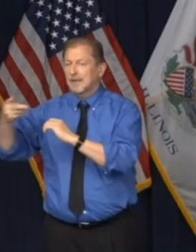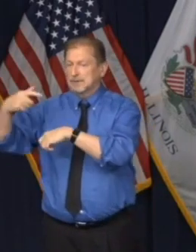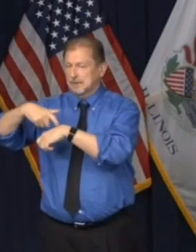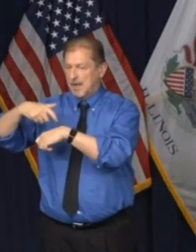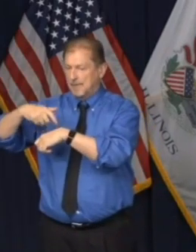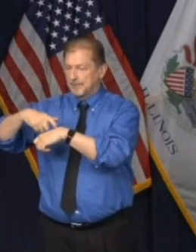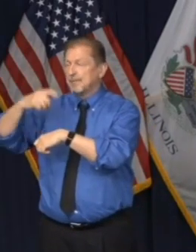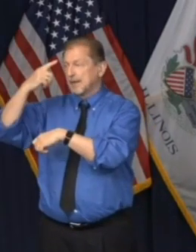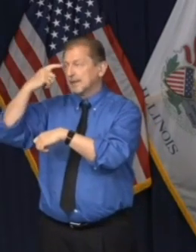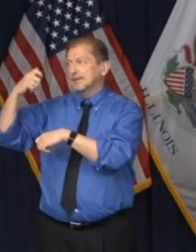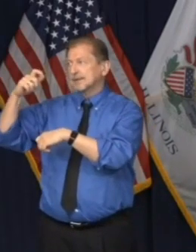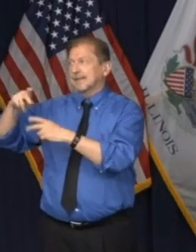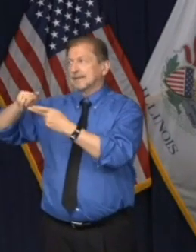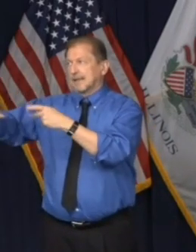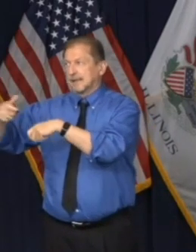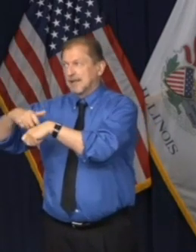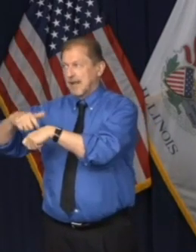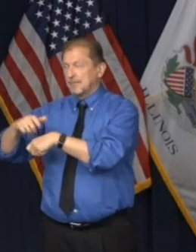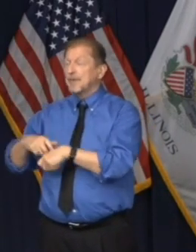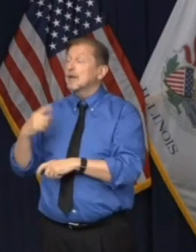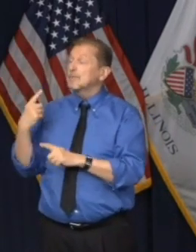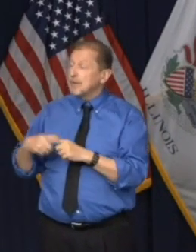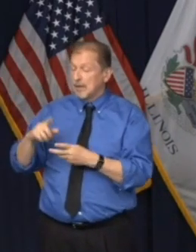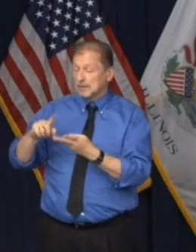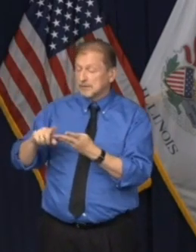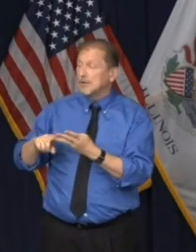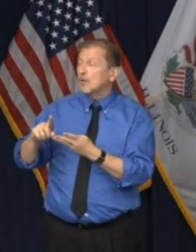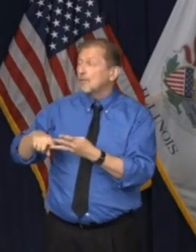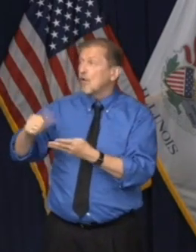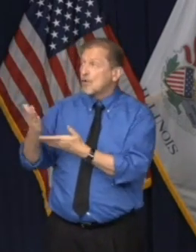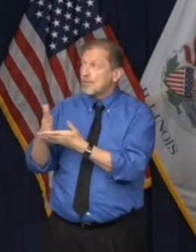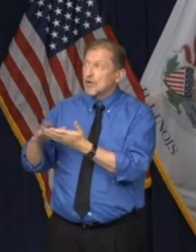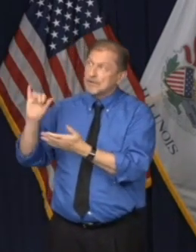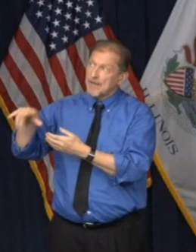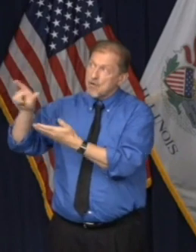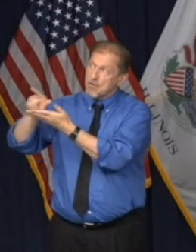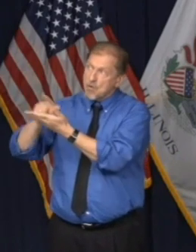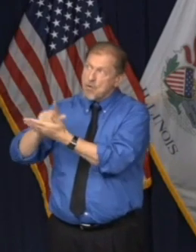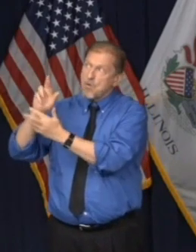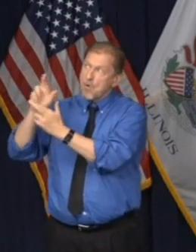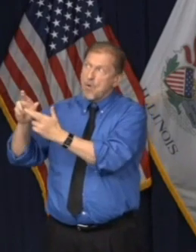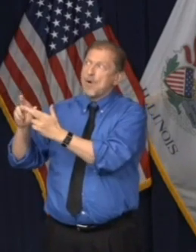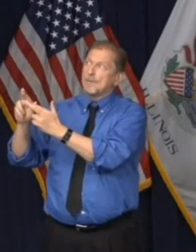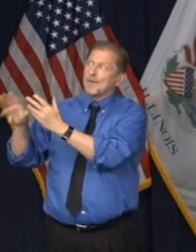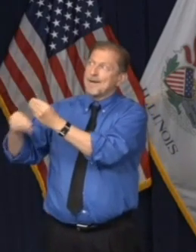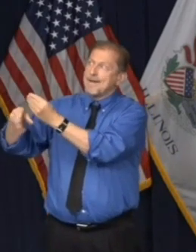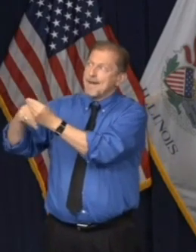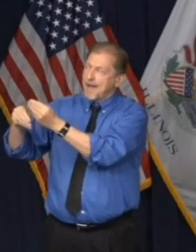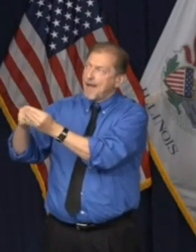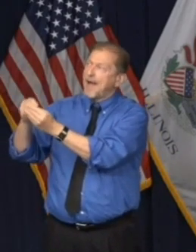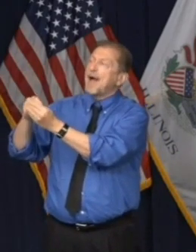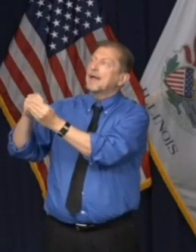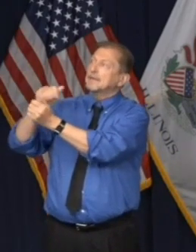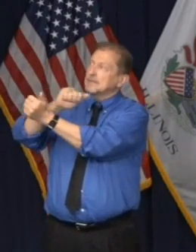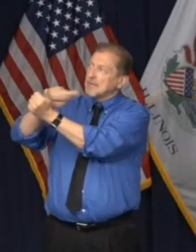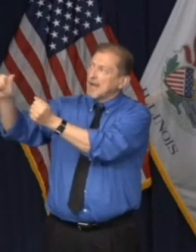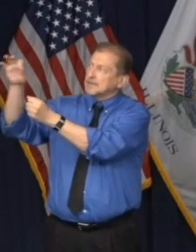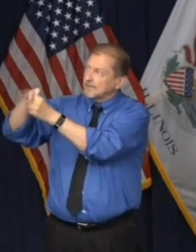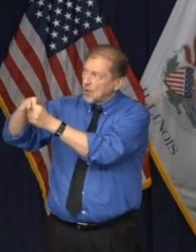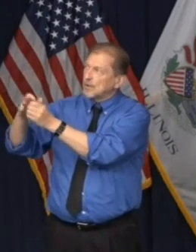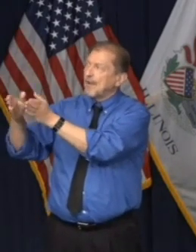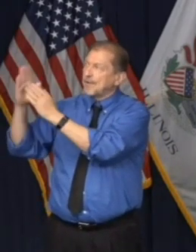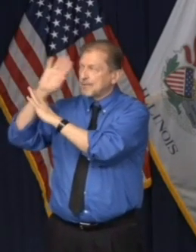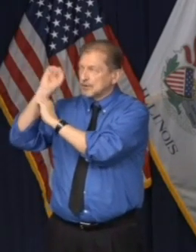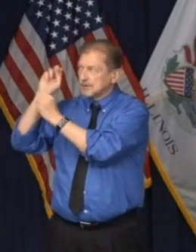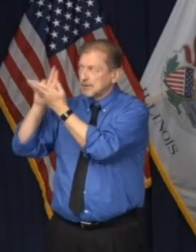there needs to be other aspects of the bill that gets passed and hopefully signed by the president. So very much in favor of that. And